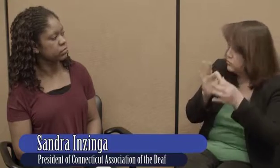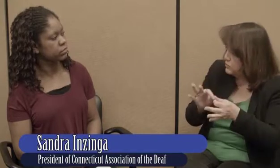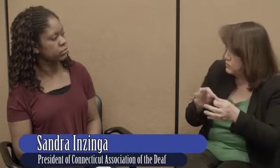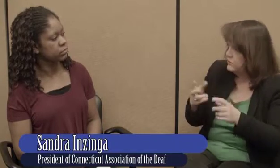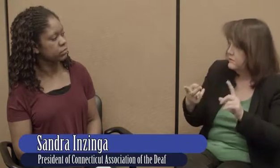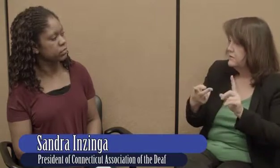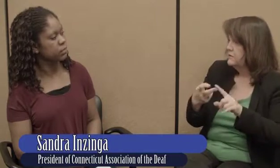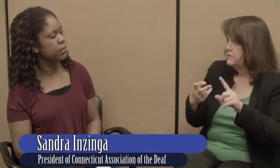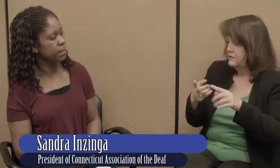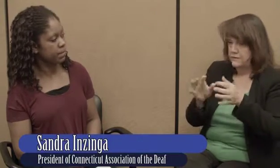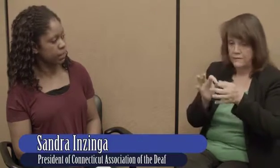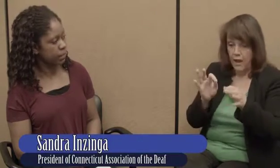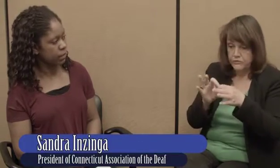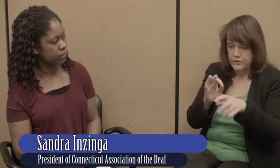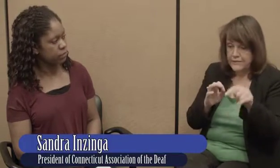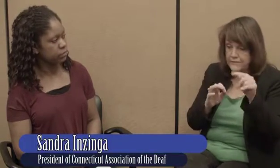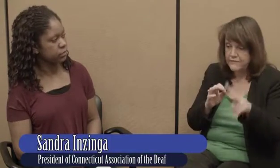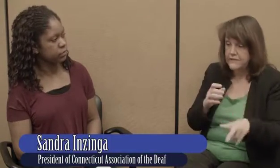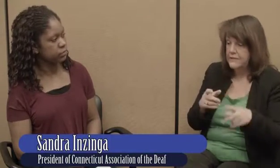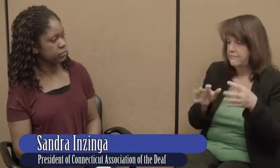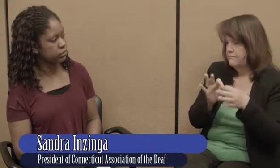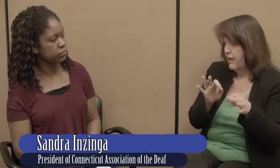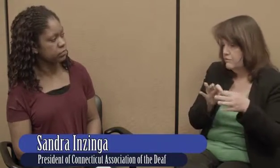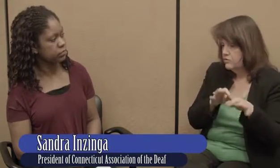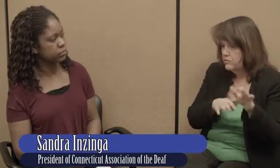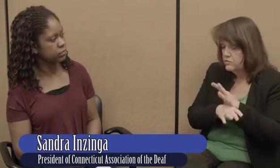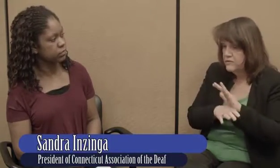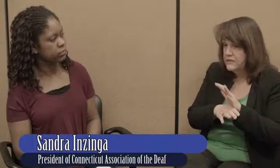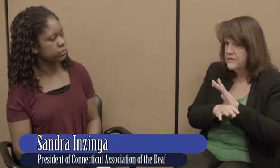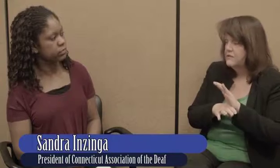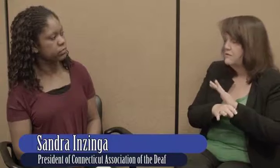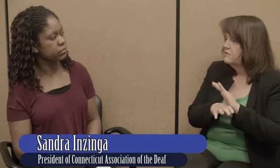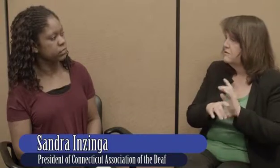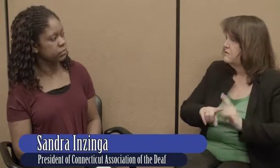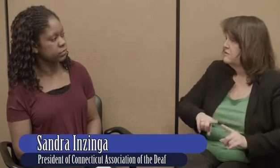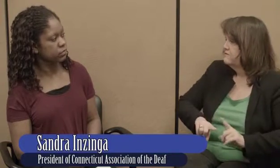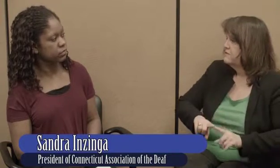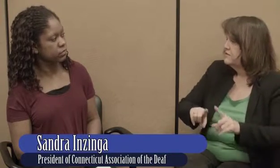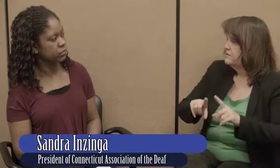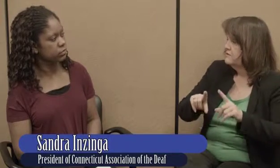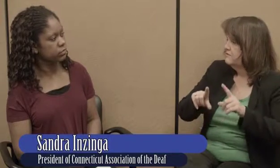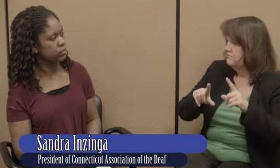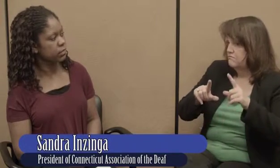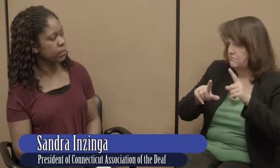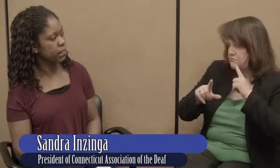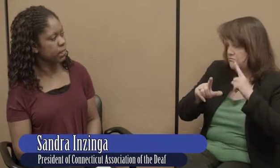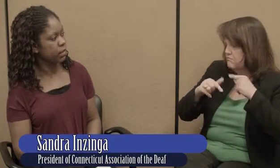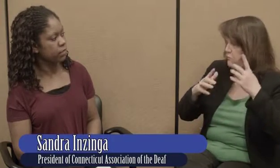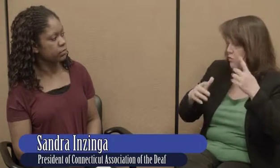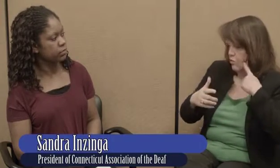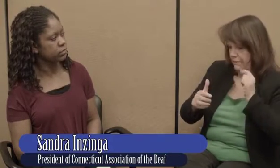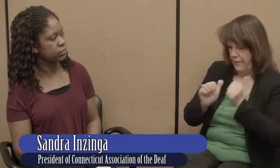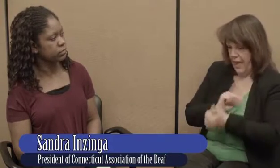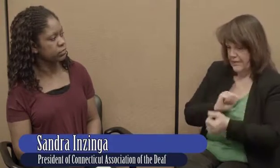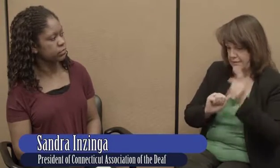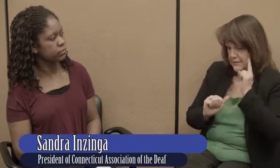provide interpreters access, caption TV, caption movies. We advocate for different things.